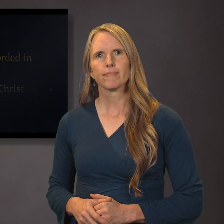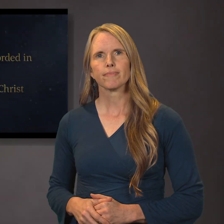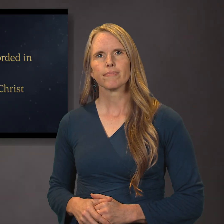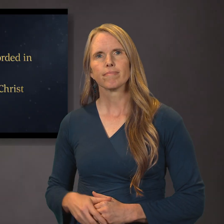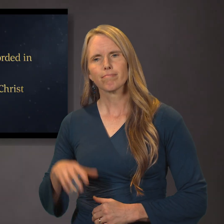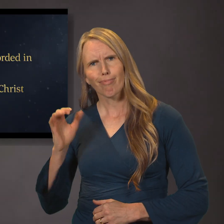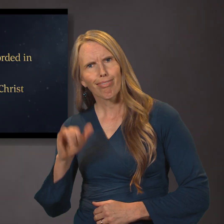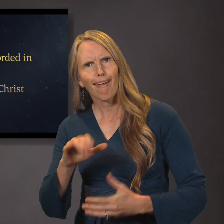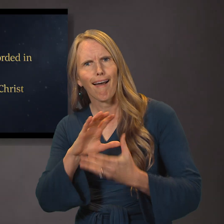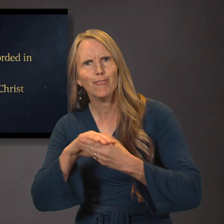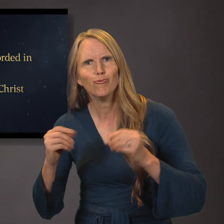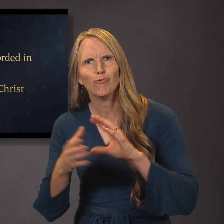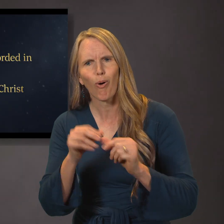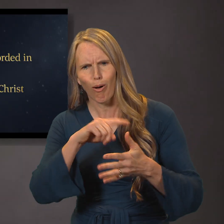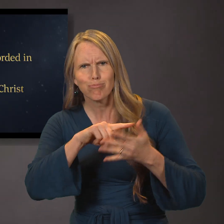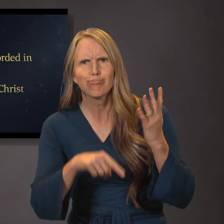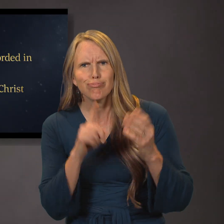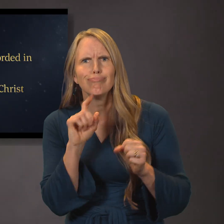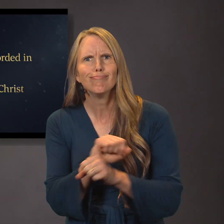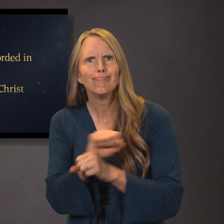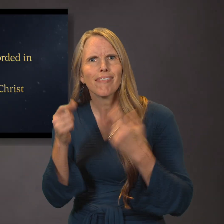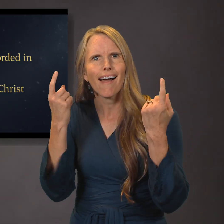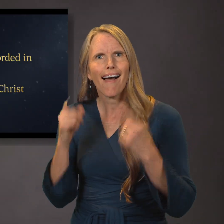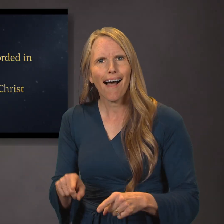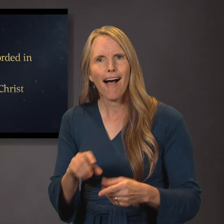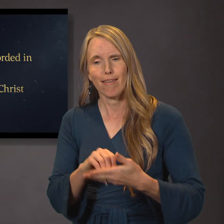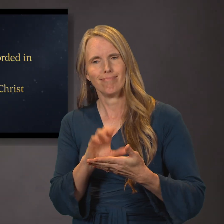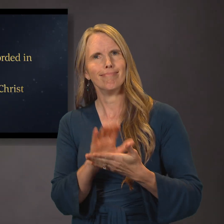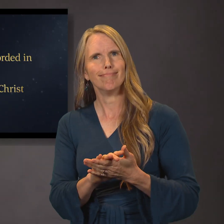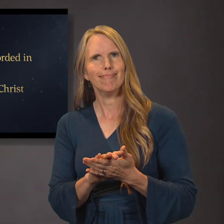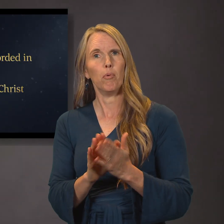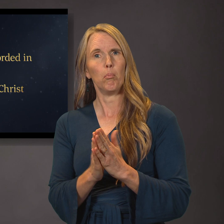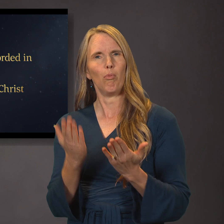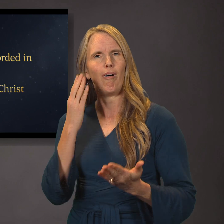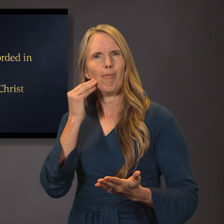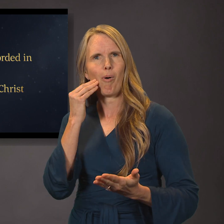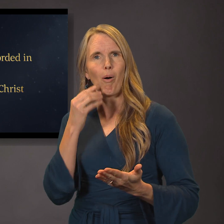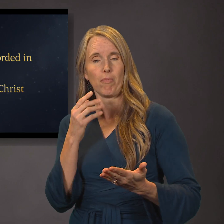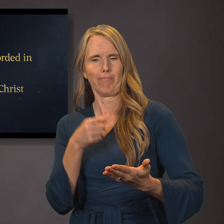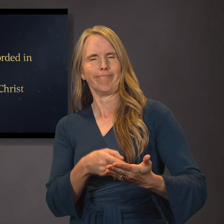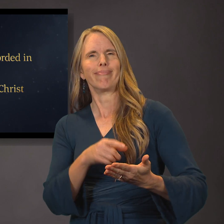Based on actual events as recorded in the Book of Mormon, another testament of Jesus Christ.